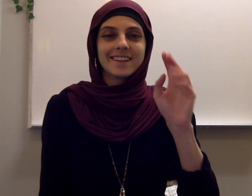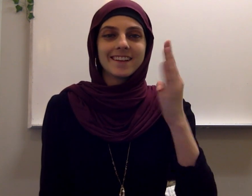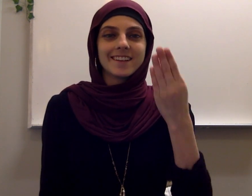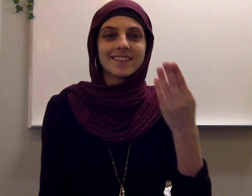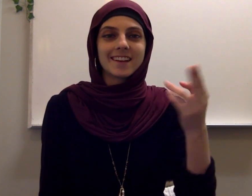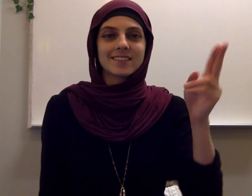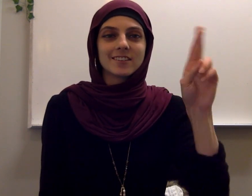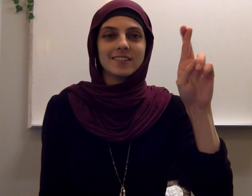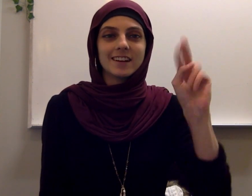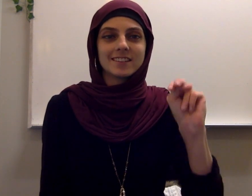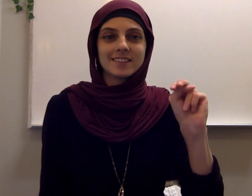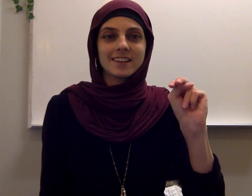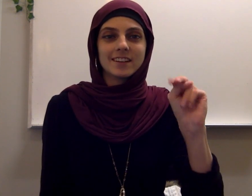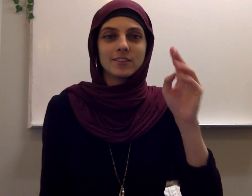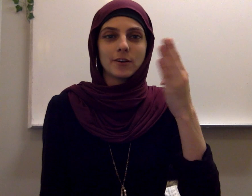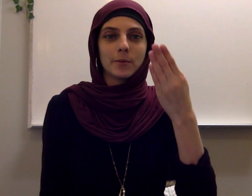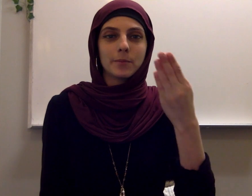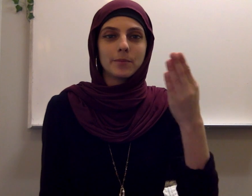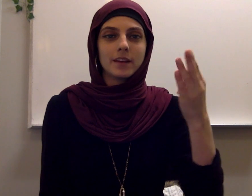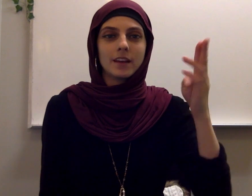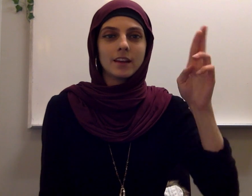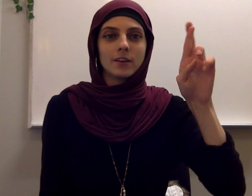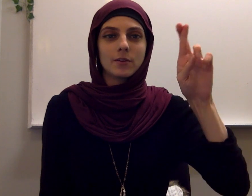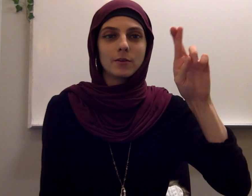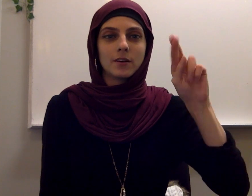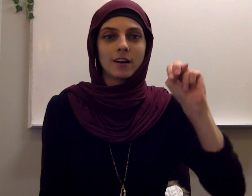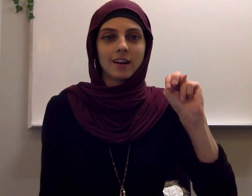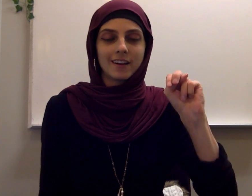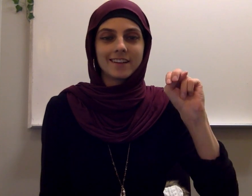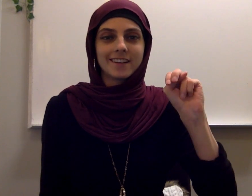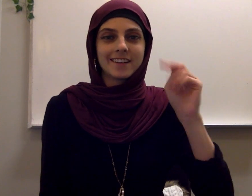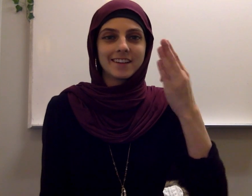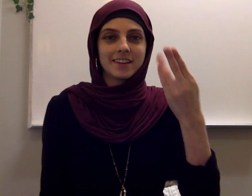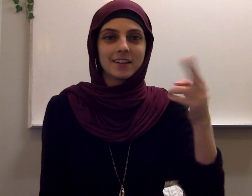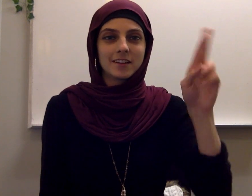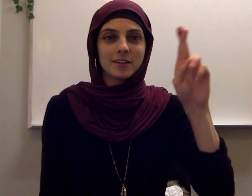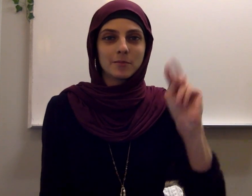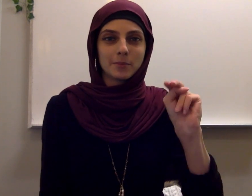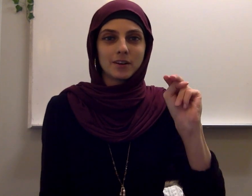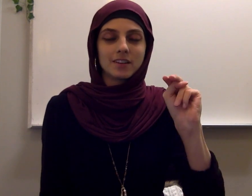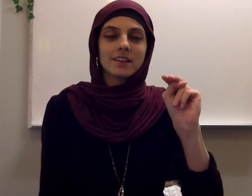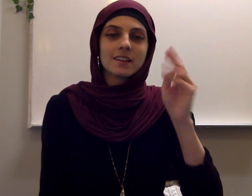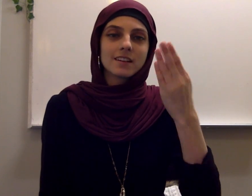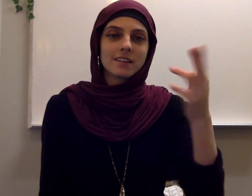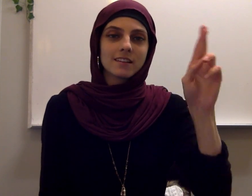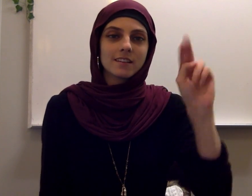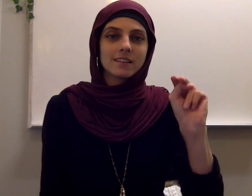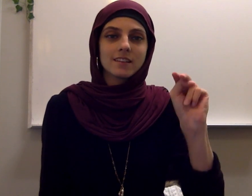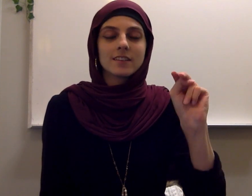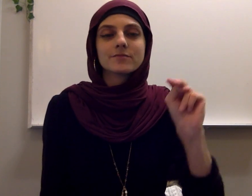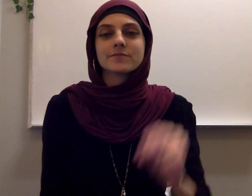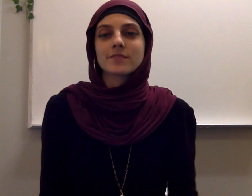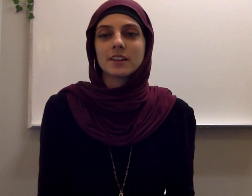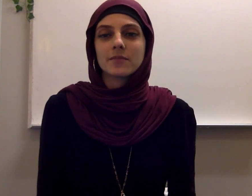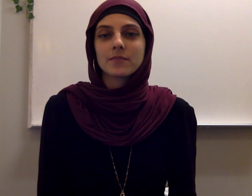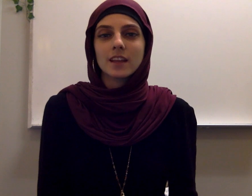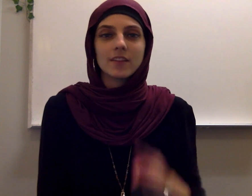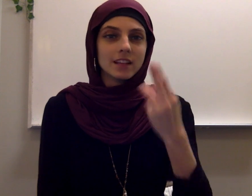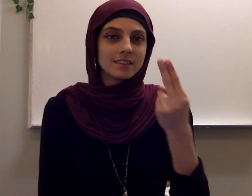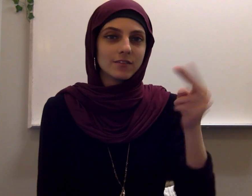is lexicalized. So B-U-R-N. Burn. If that's